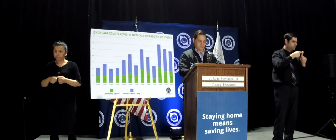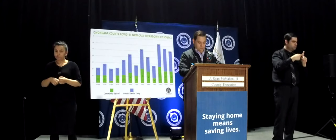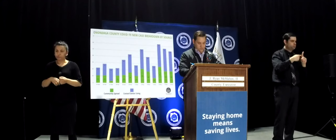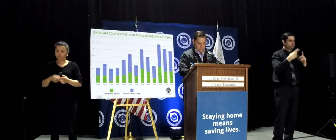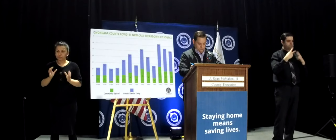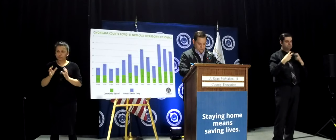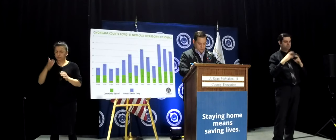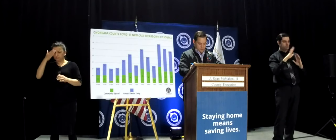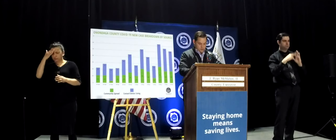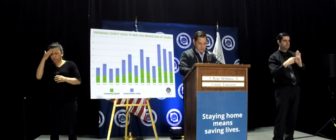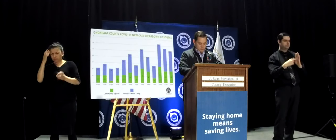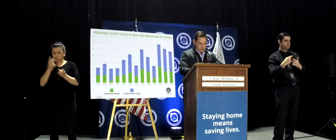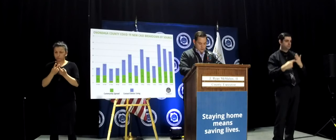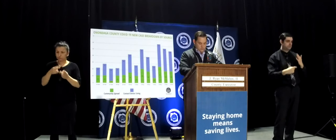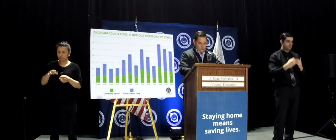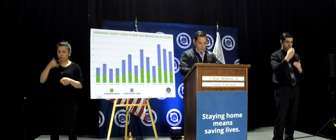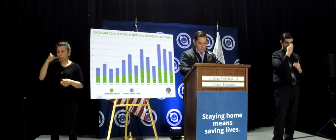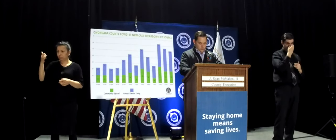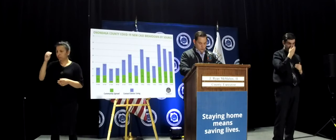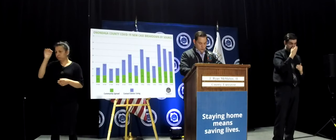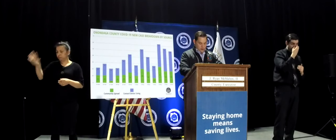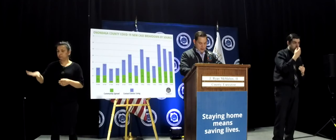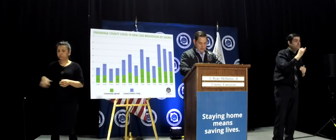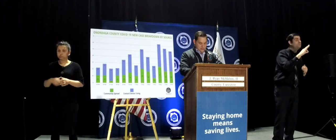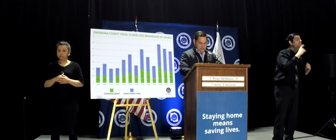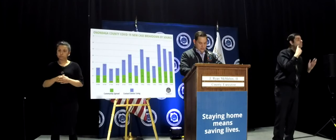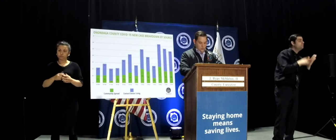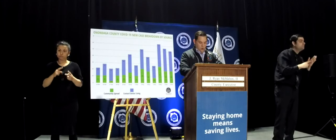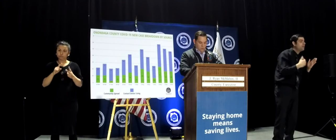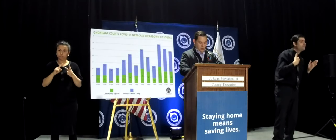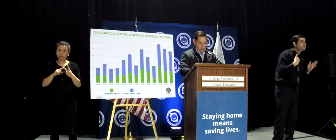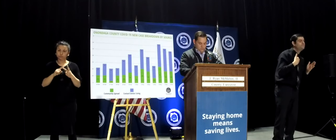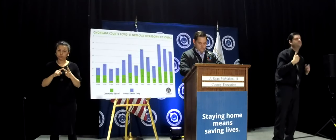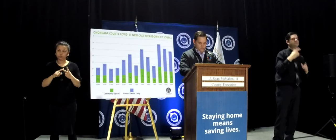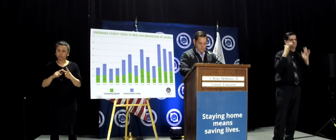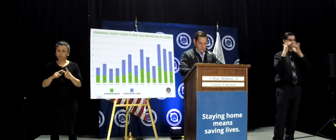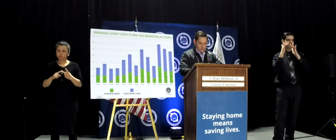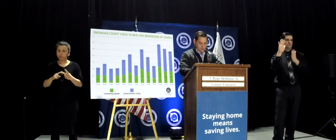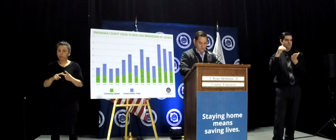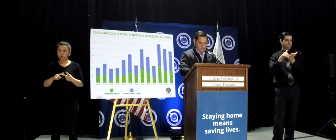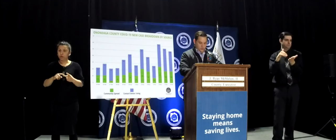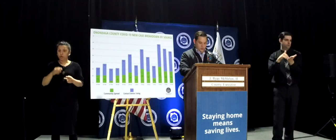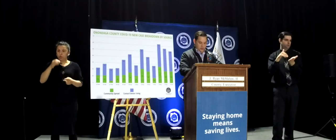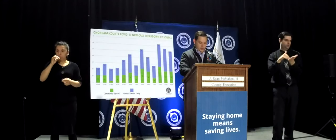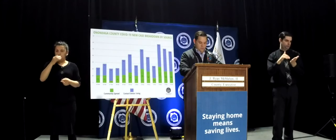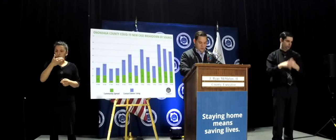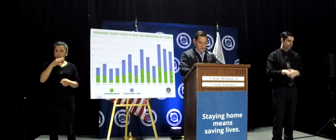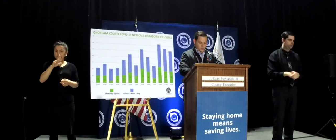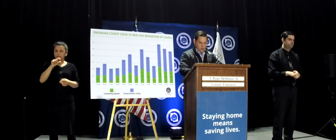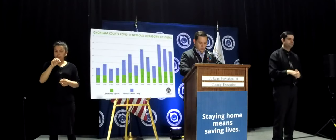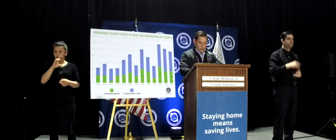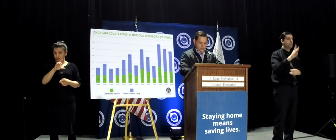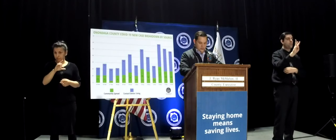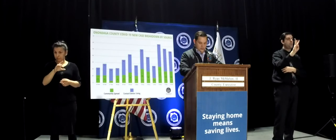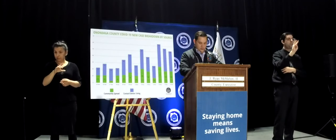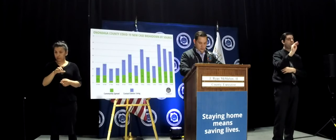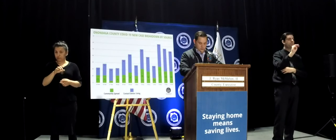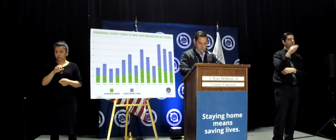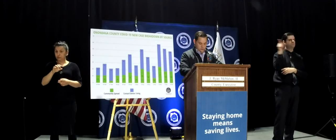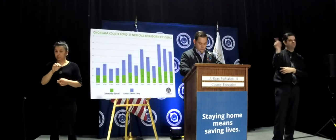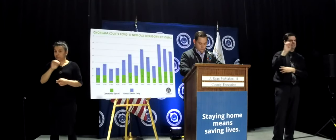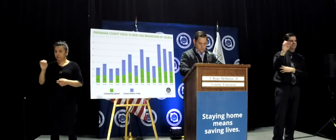any symptoms. If you were at the Walmart, 6438 Basil Row in